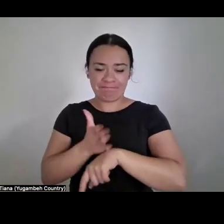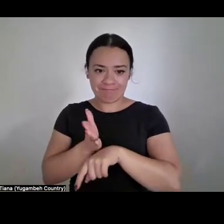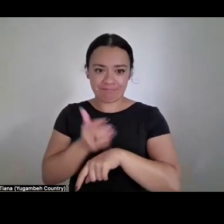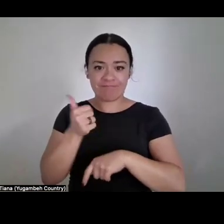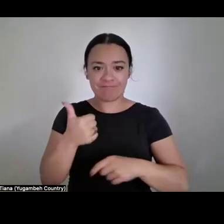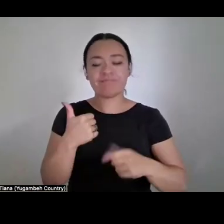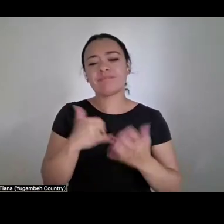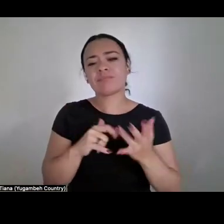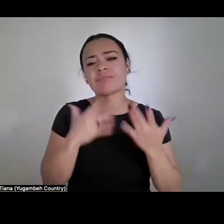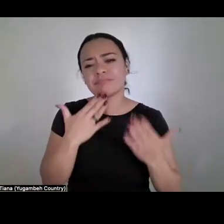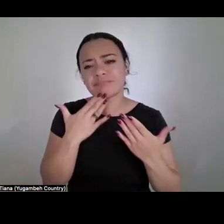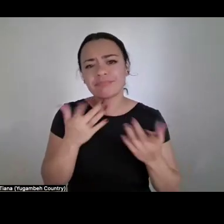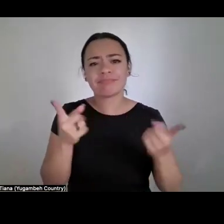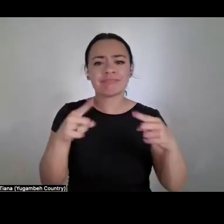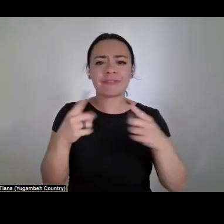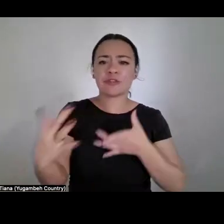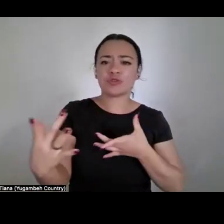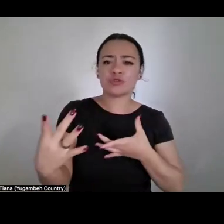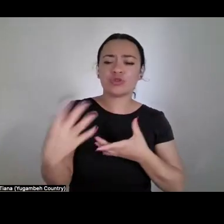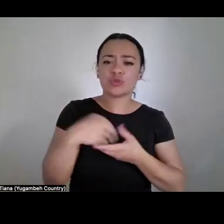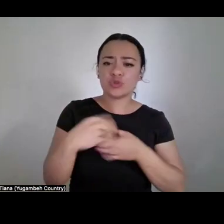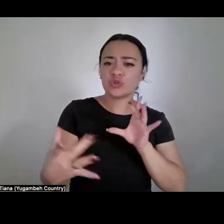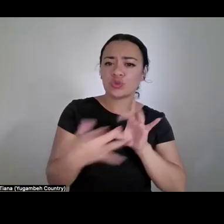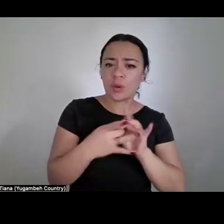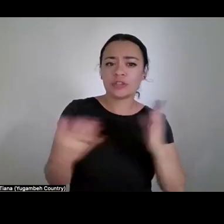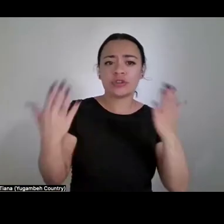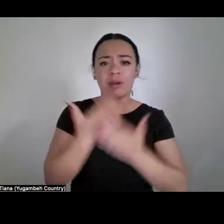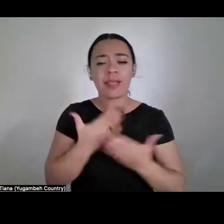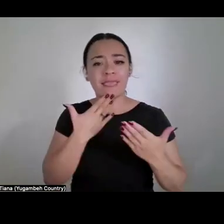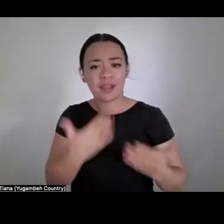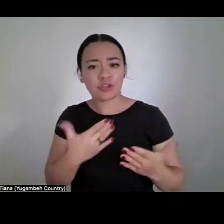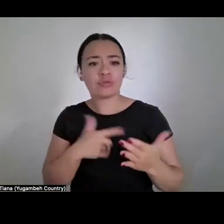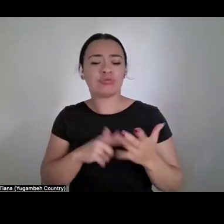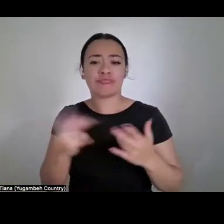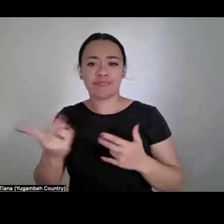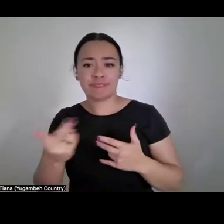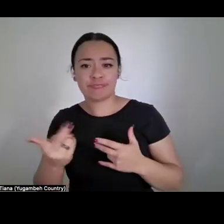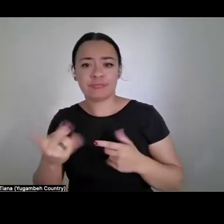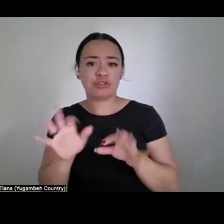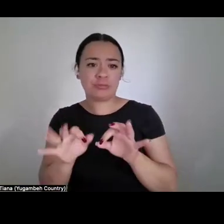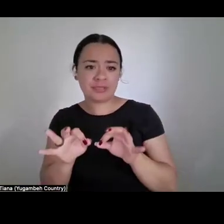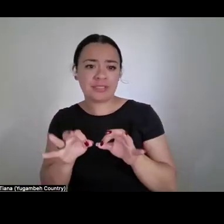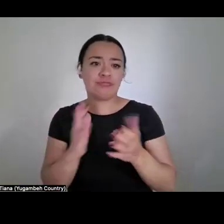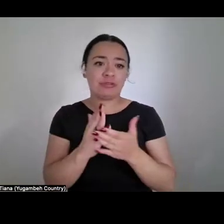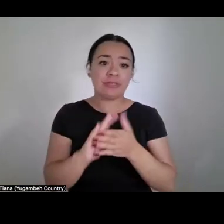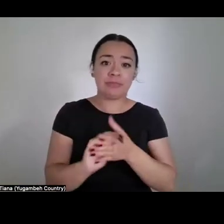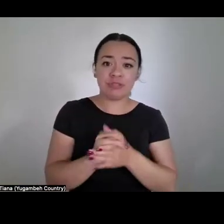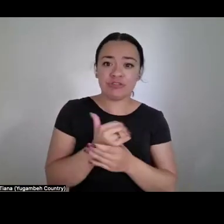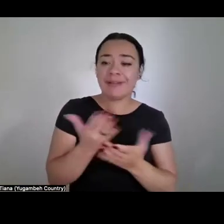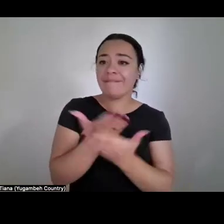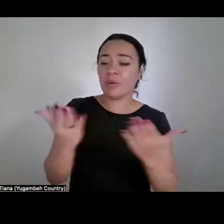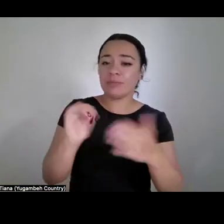Roz, thanks everybody for joining us, and thanks so much to the interpreters. Really appreciate everybody's